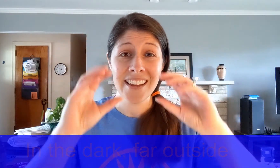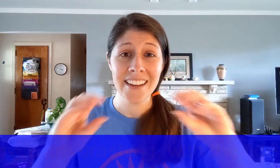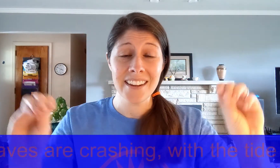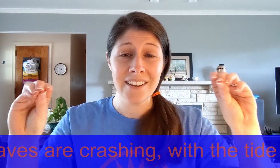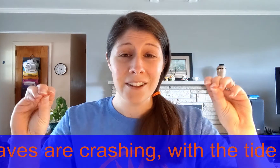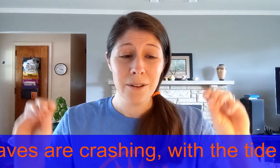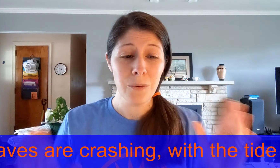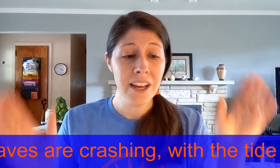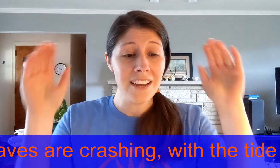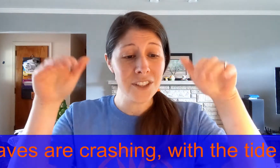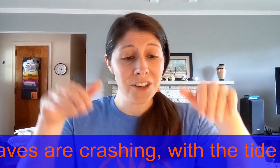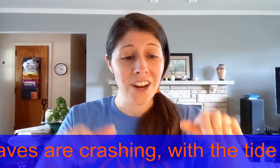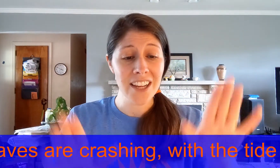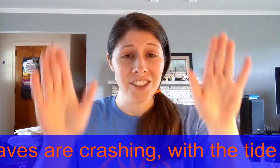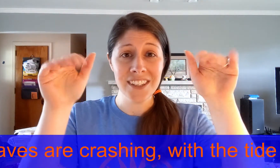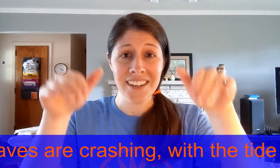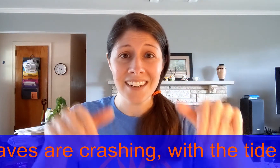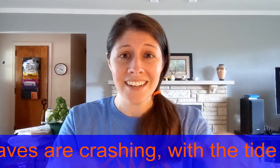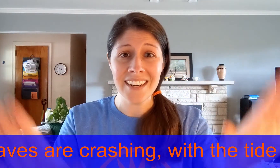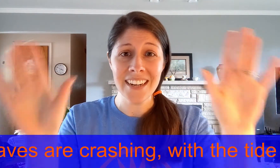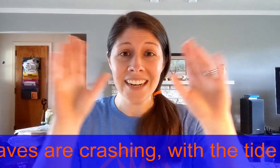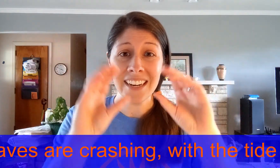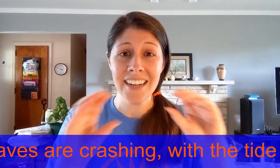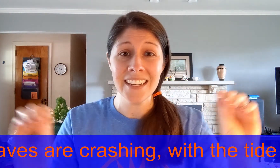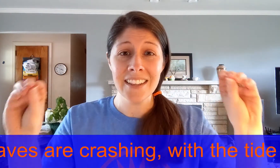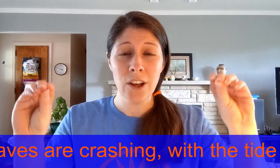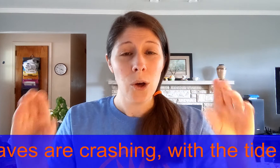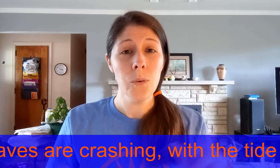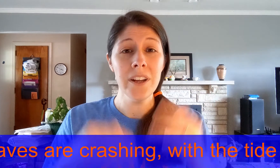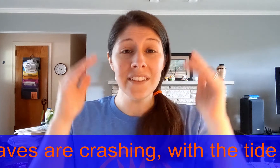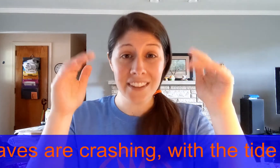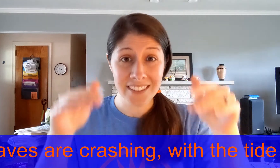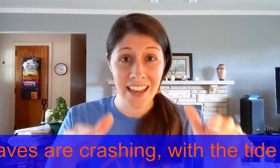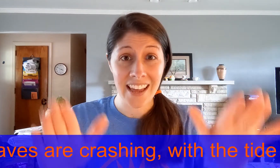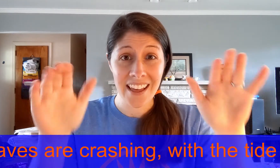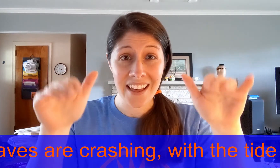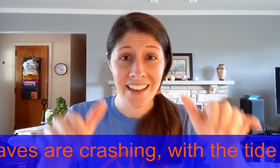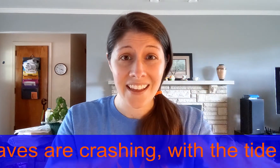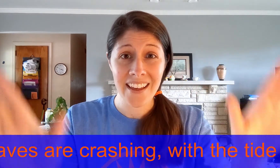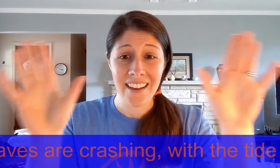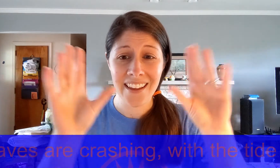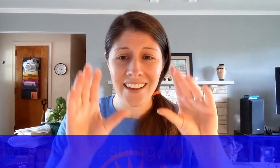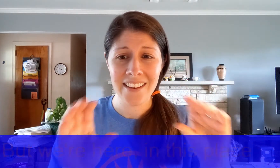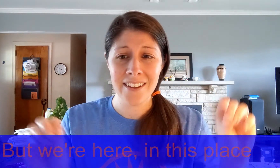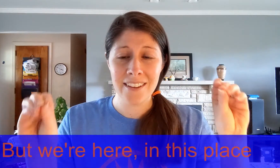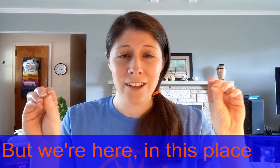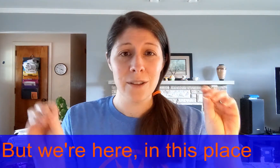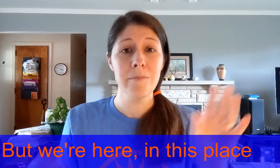outside, waves are crashing with the tide,